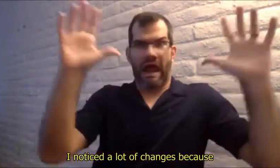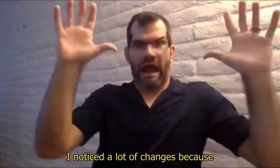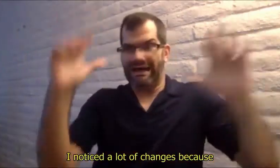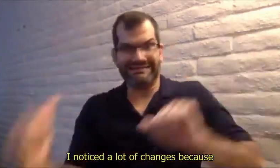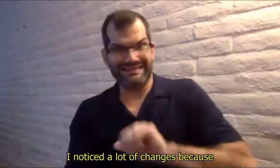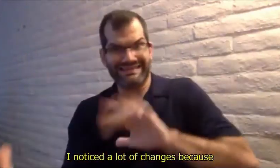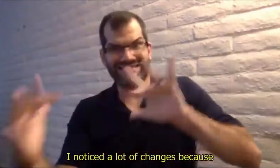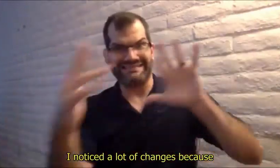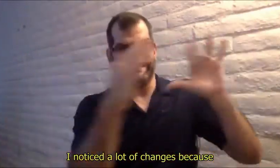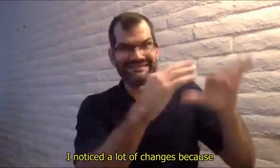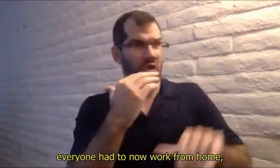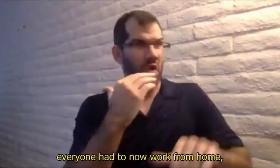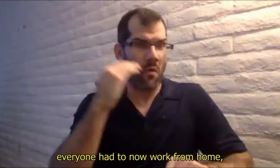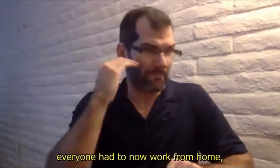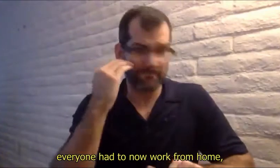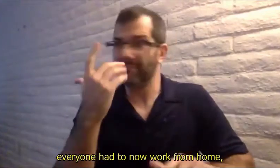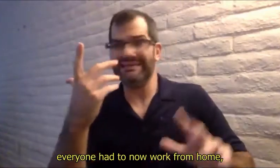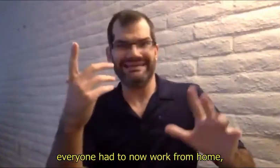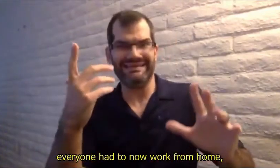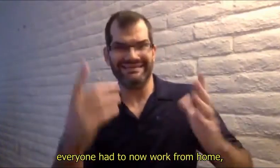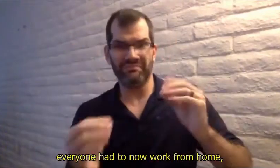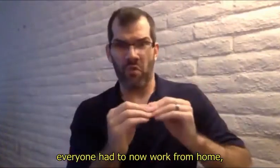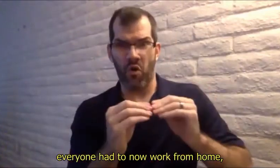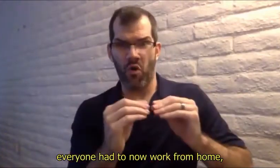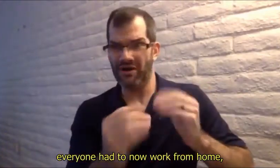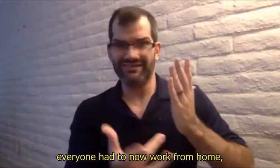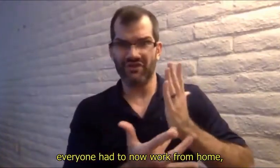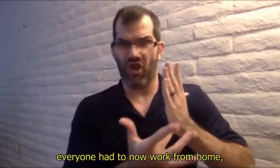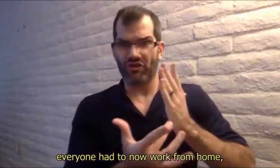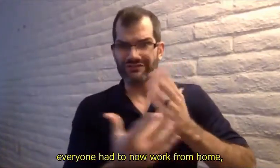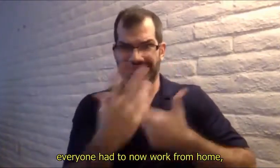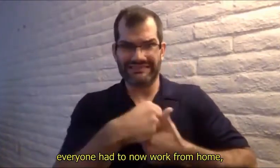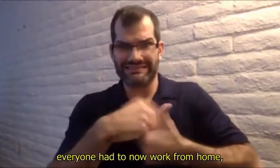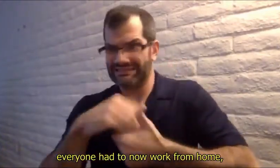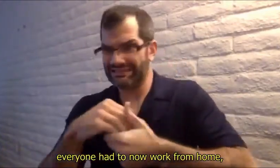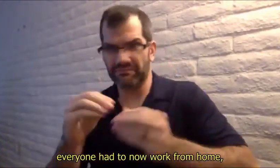changes because everyone had to now work from home.